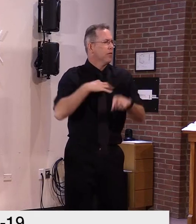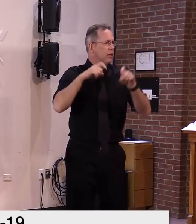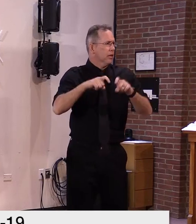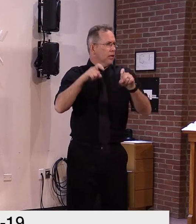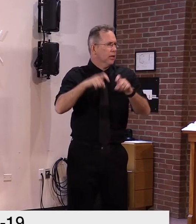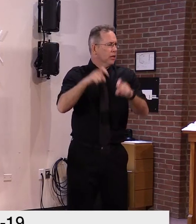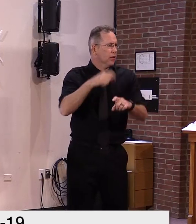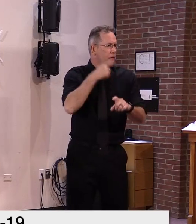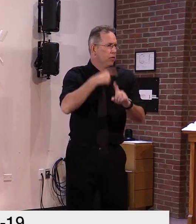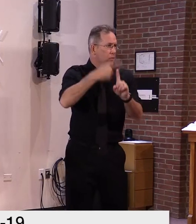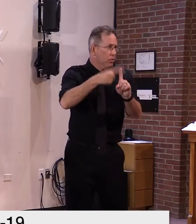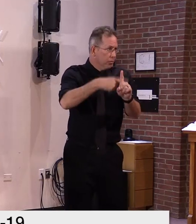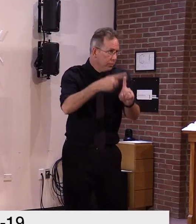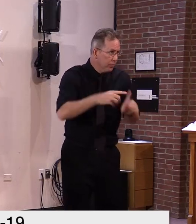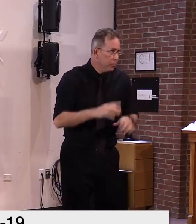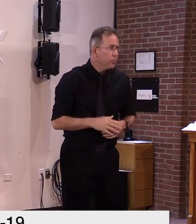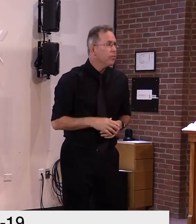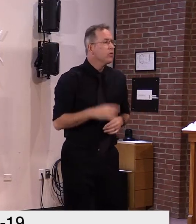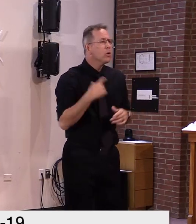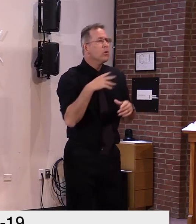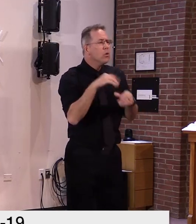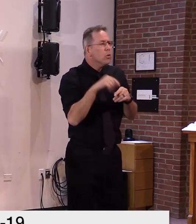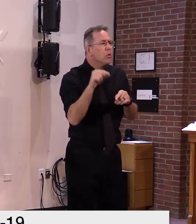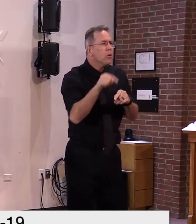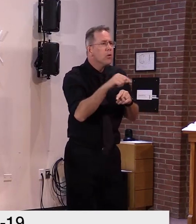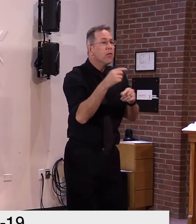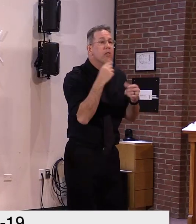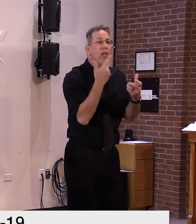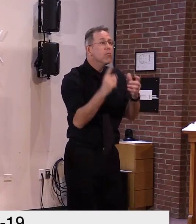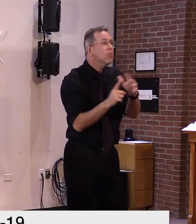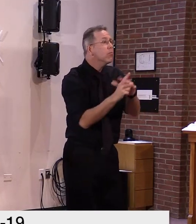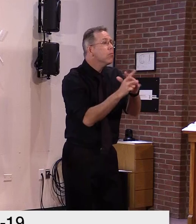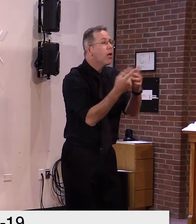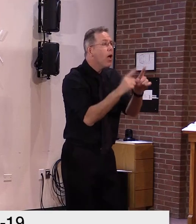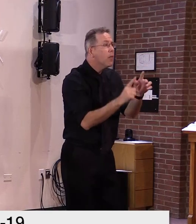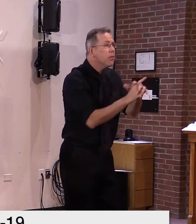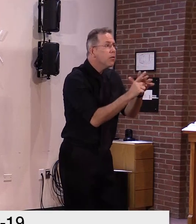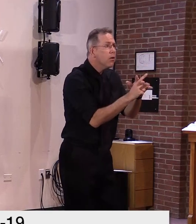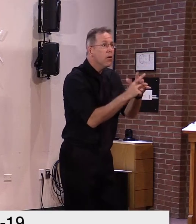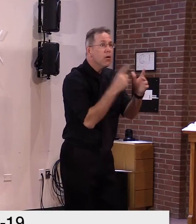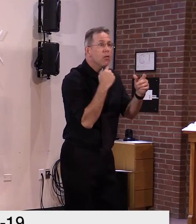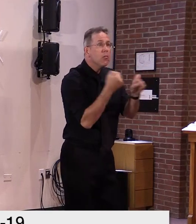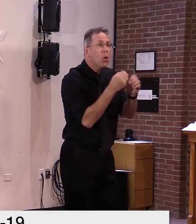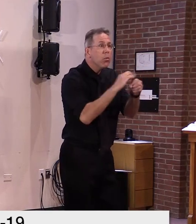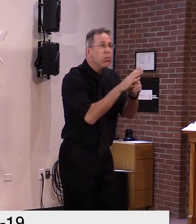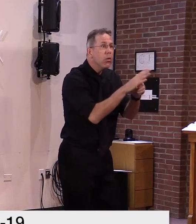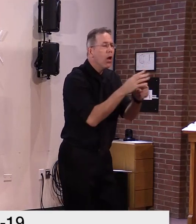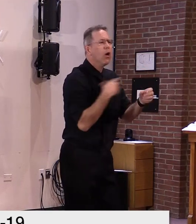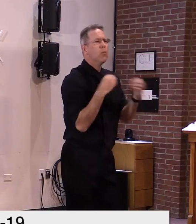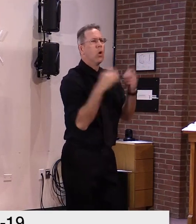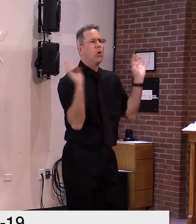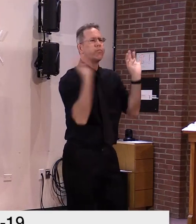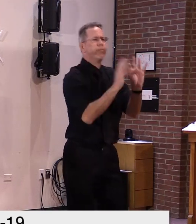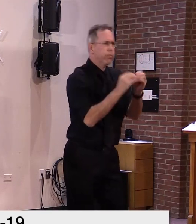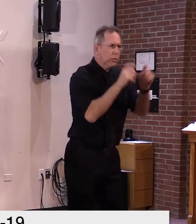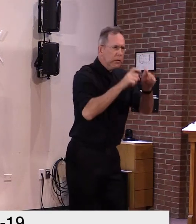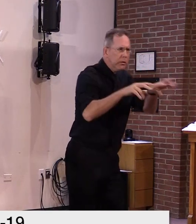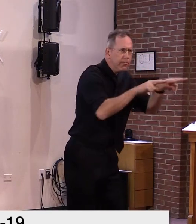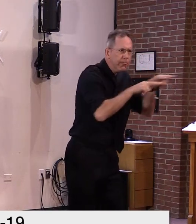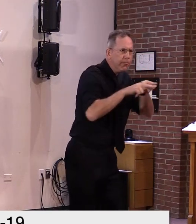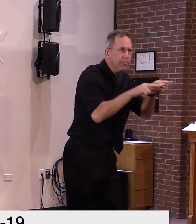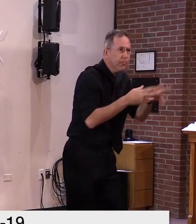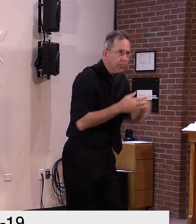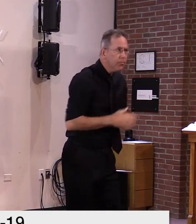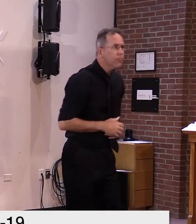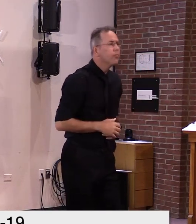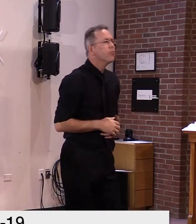of staff testing would increase. For example, if it's over 5%, then it is